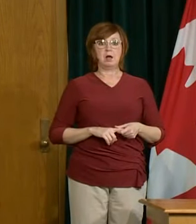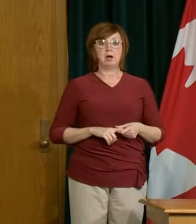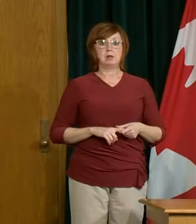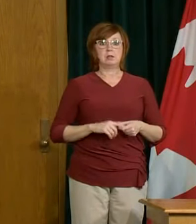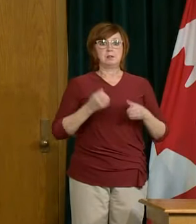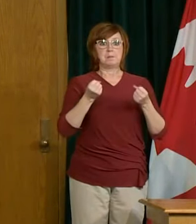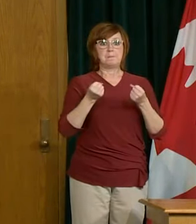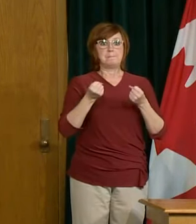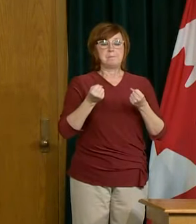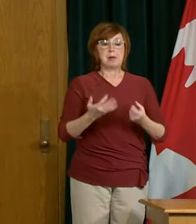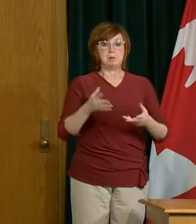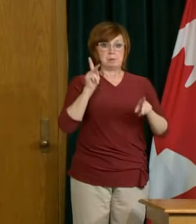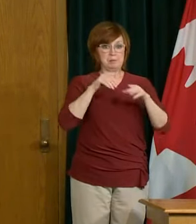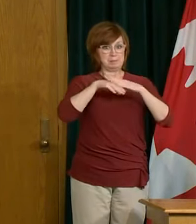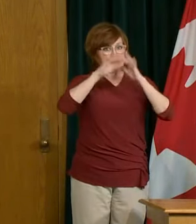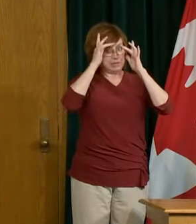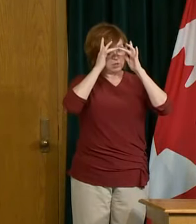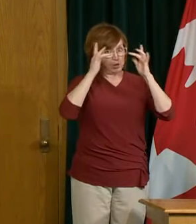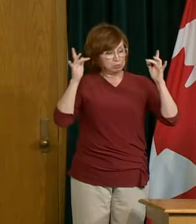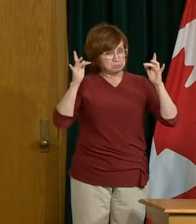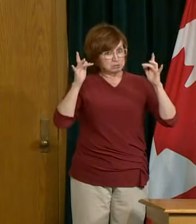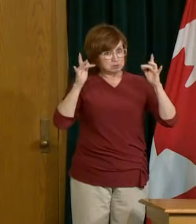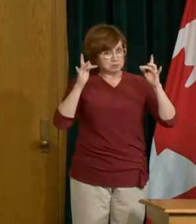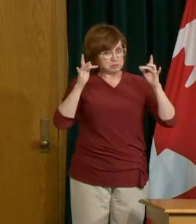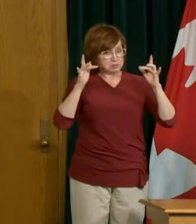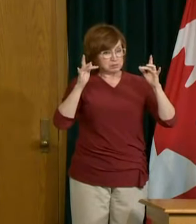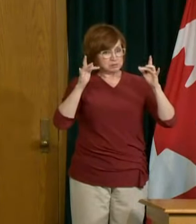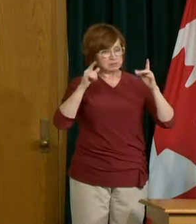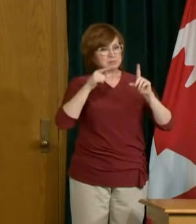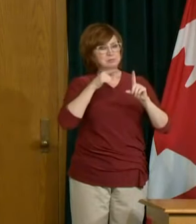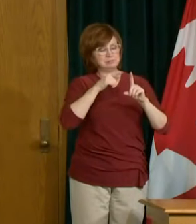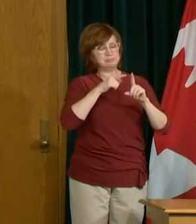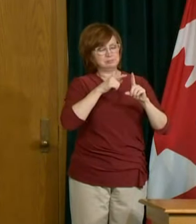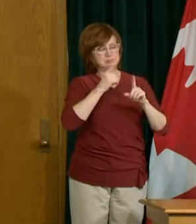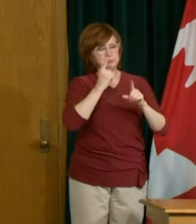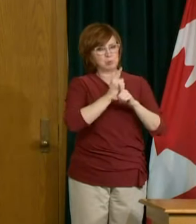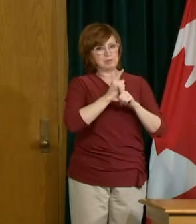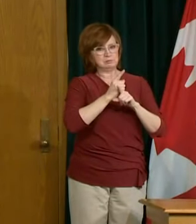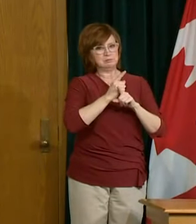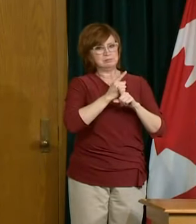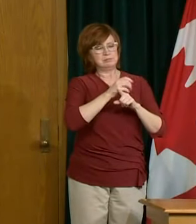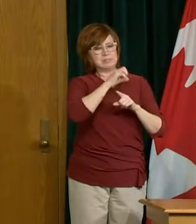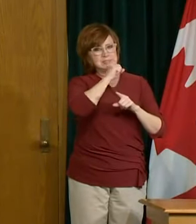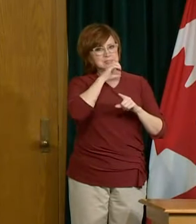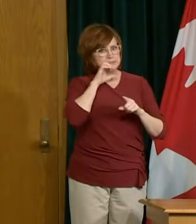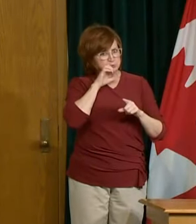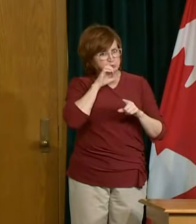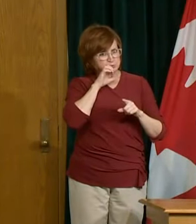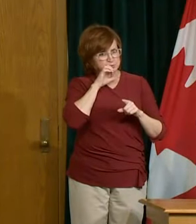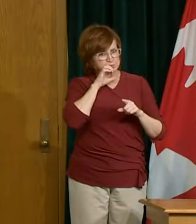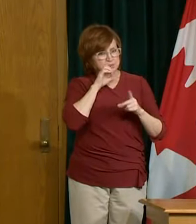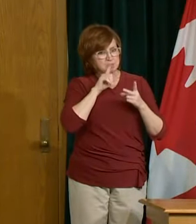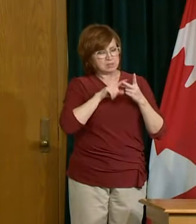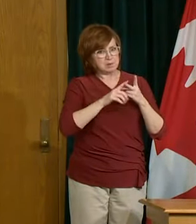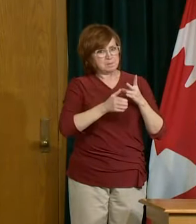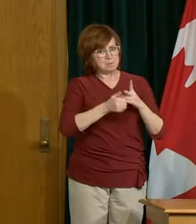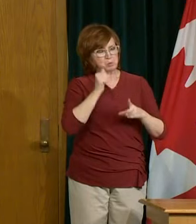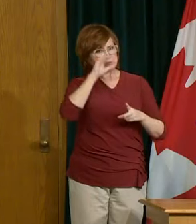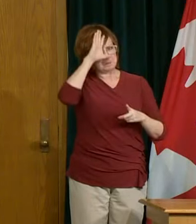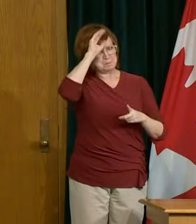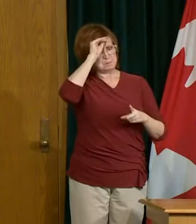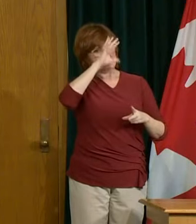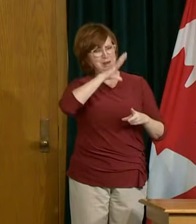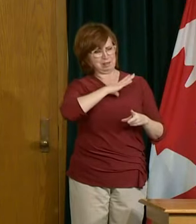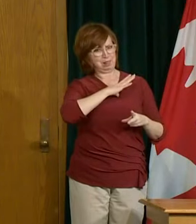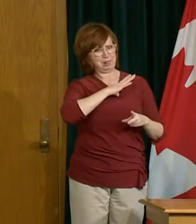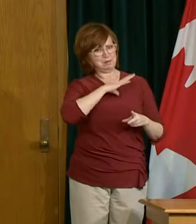hospitalizations are more likely in individuals who are older. They are more likely in males, so that is very consistent with